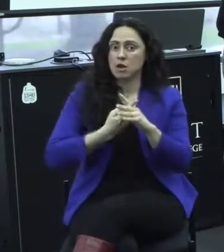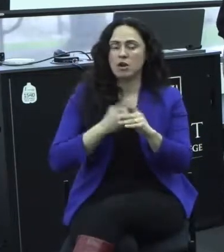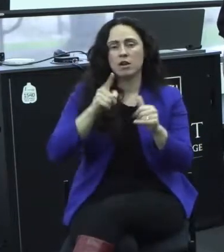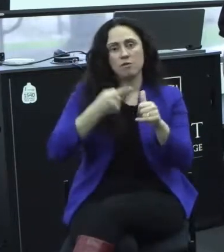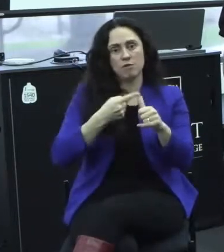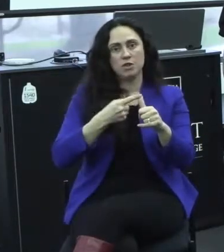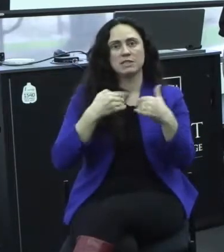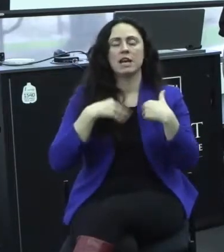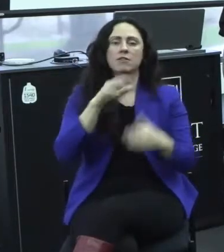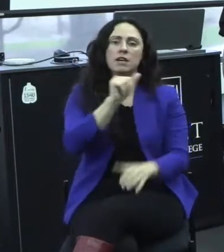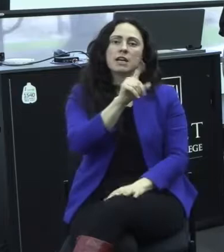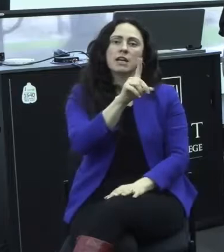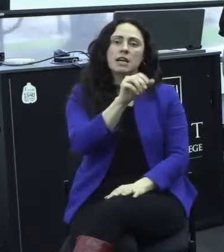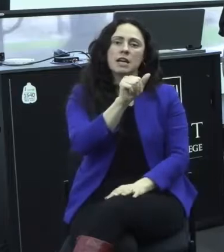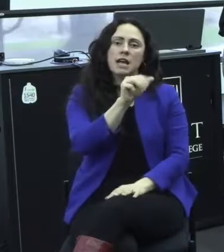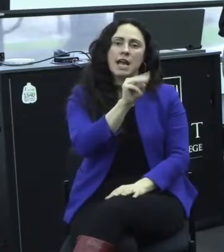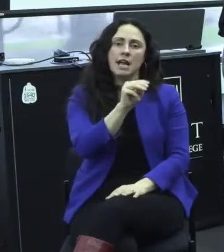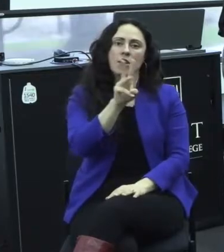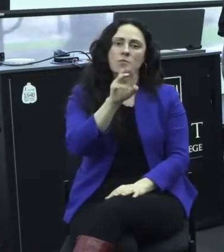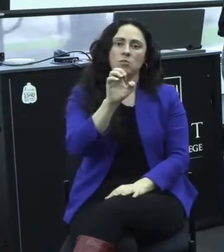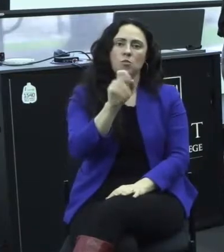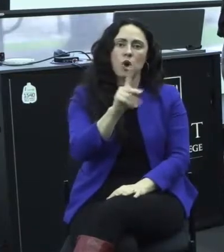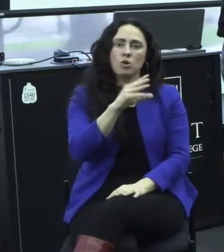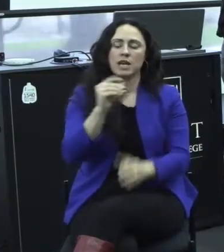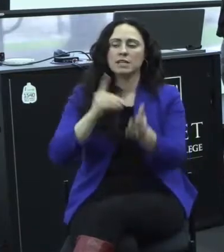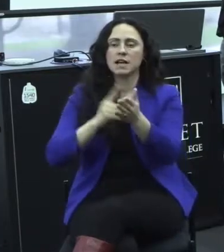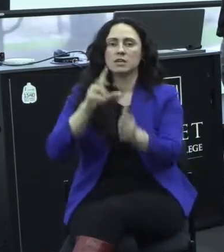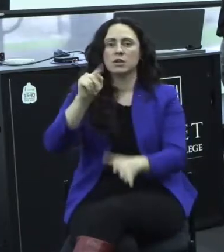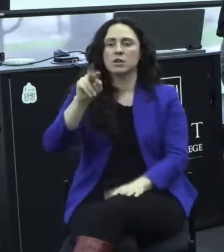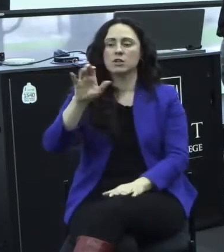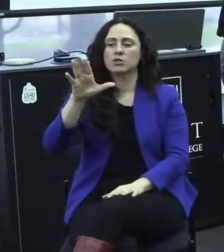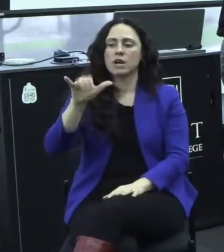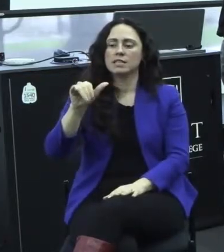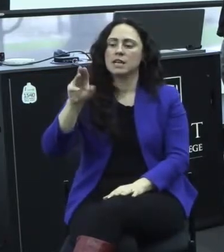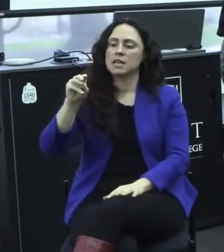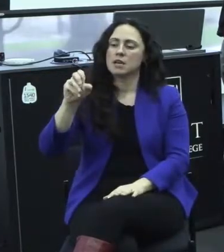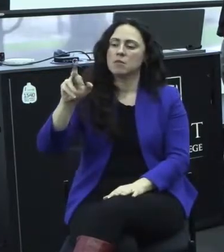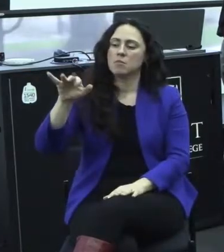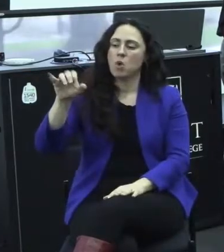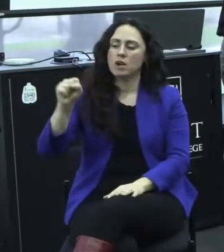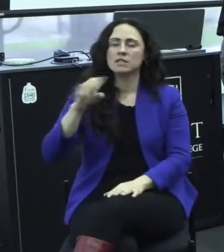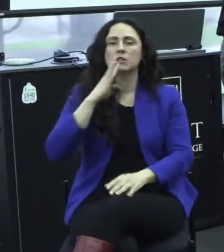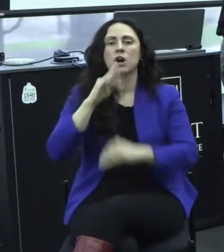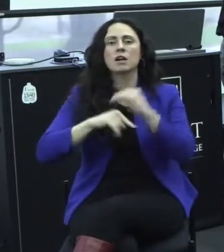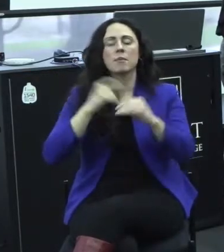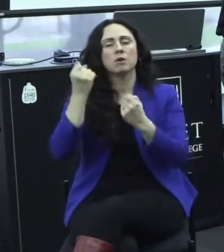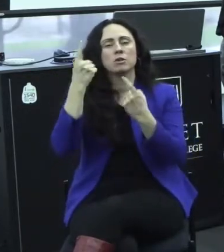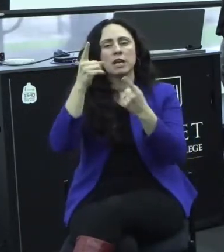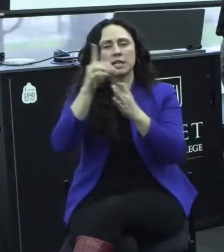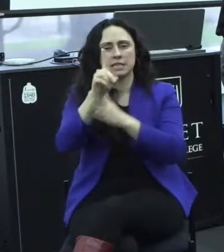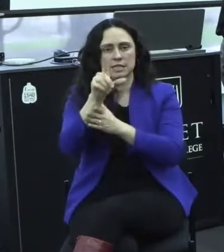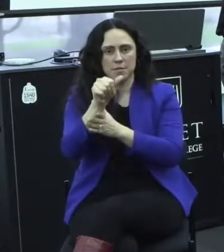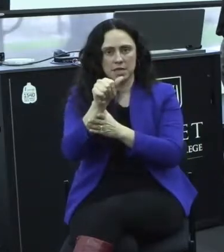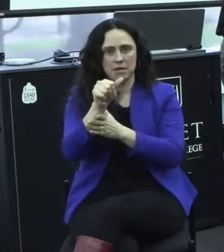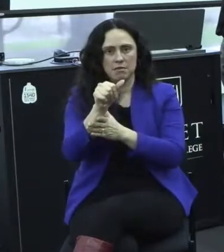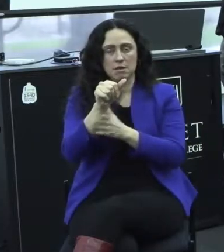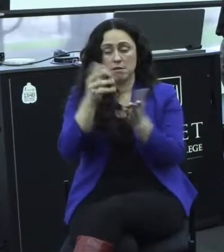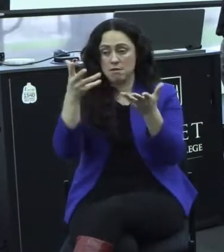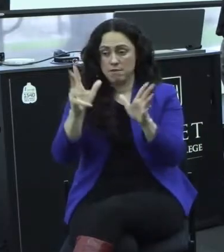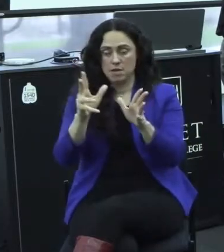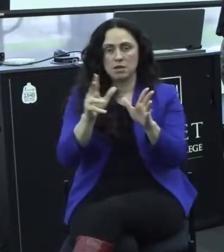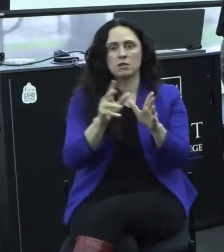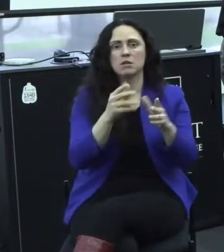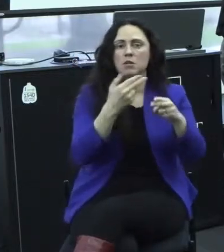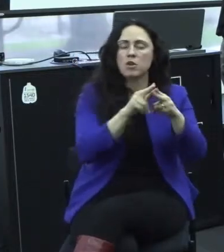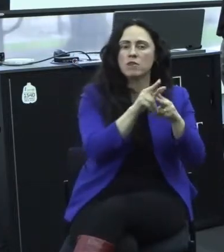we have Adam Woke and Dr. Tracy Morris speaking about understanding disability. We will have a short question and answer after